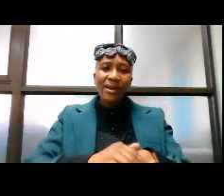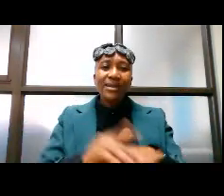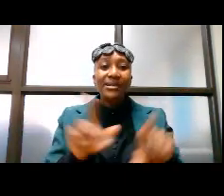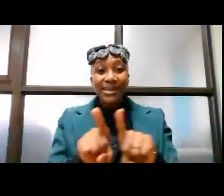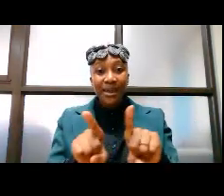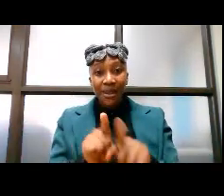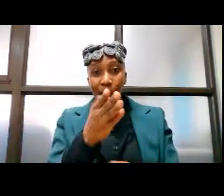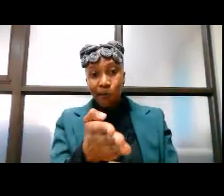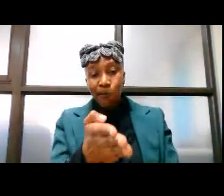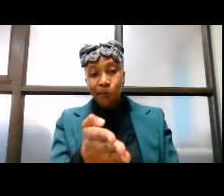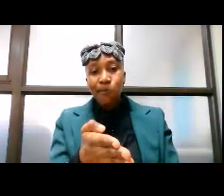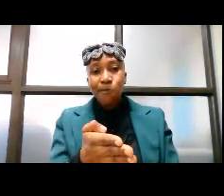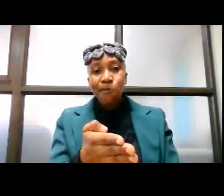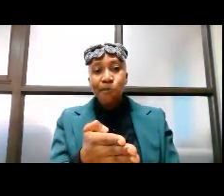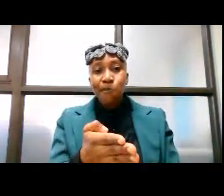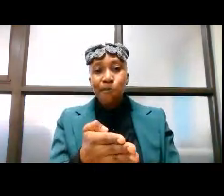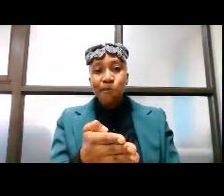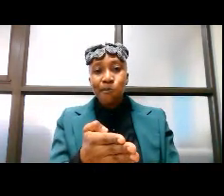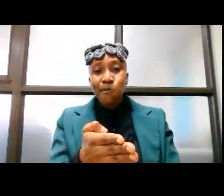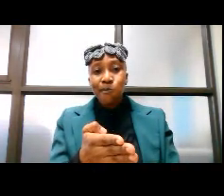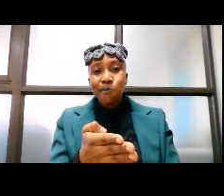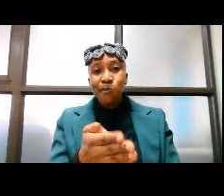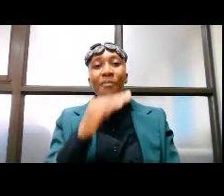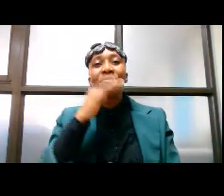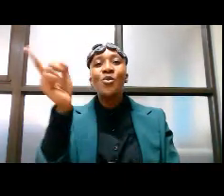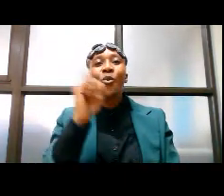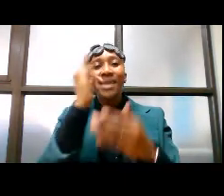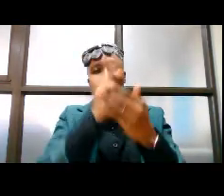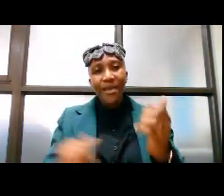Helping all the way until there's independence.